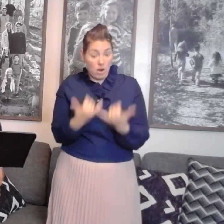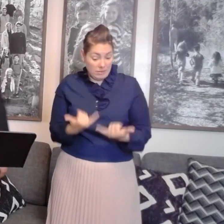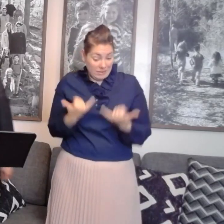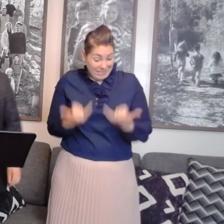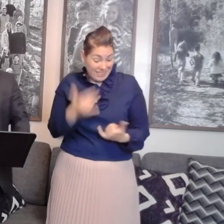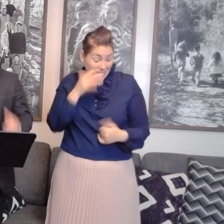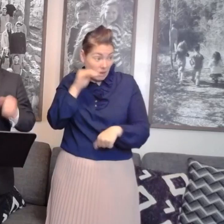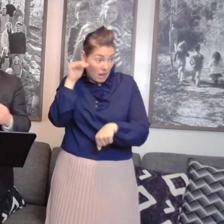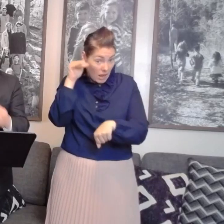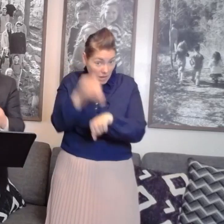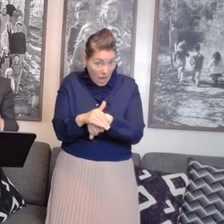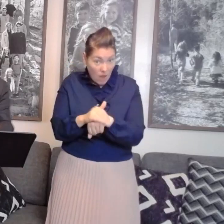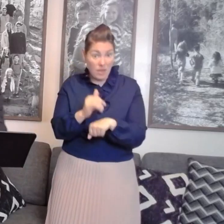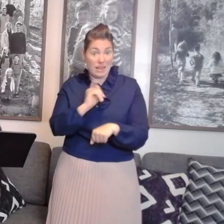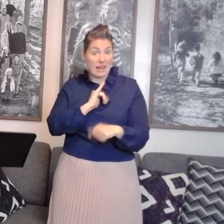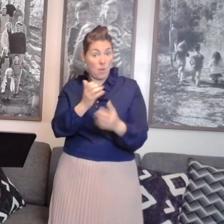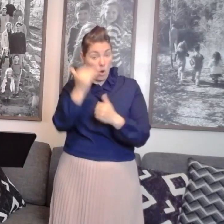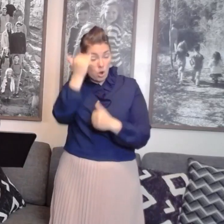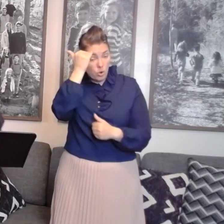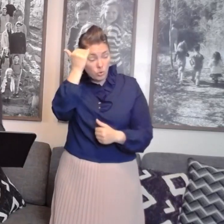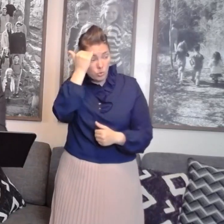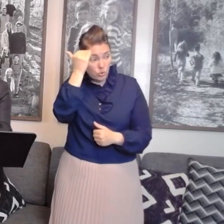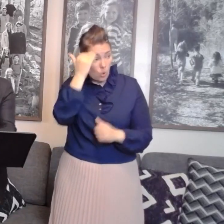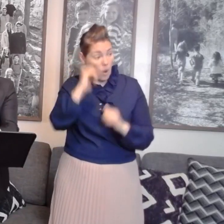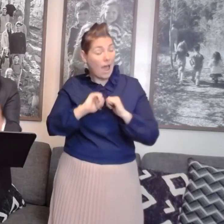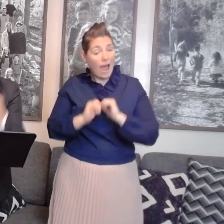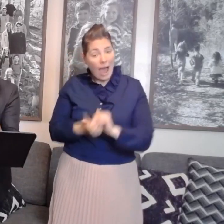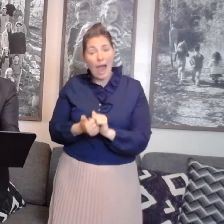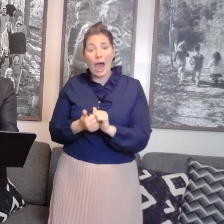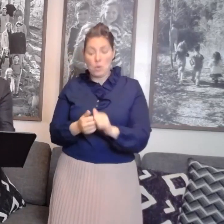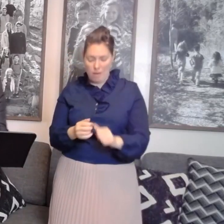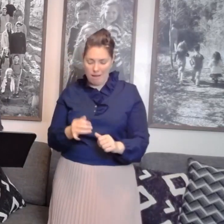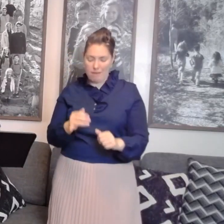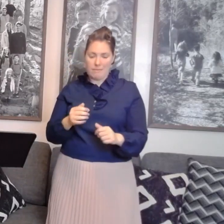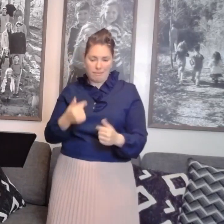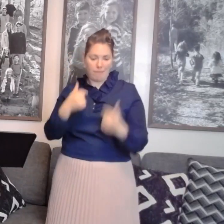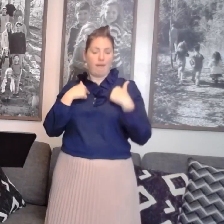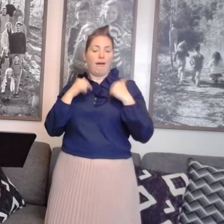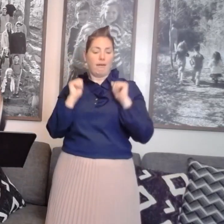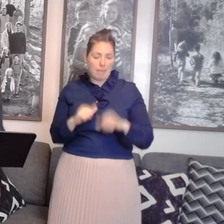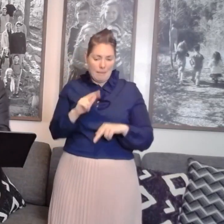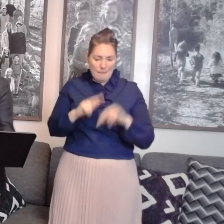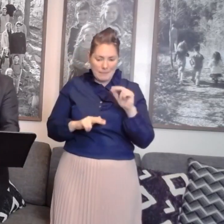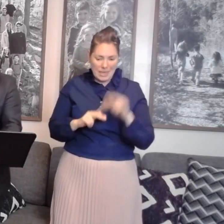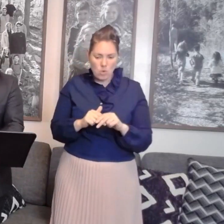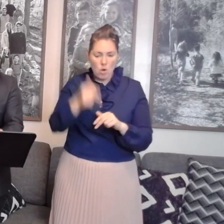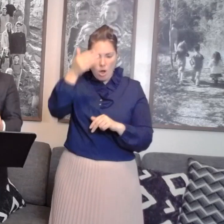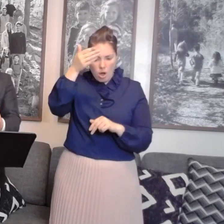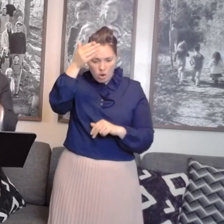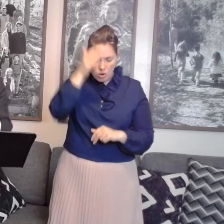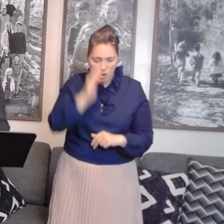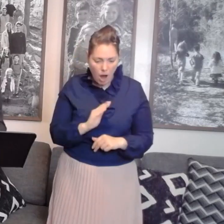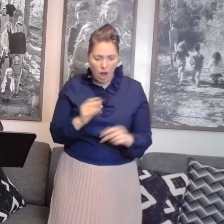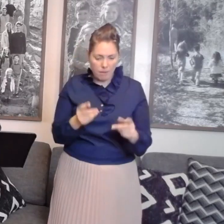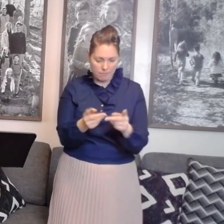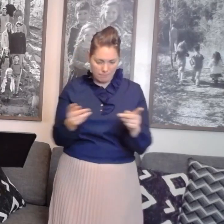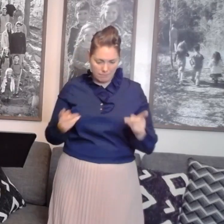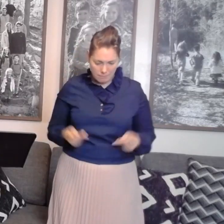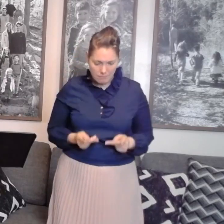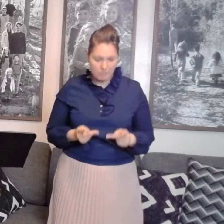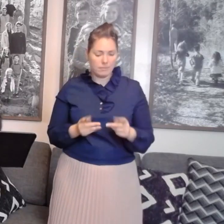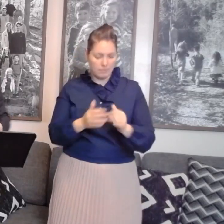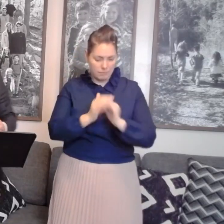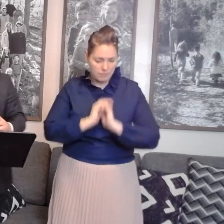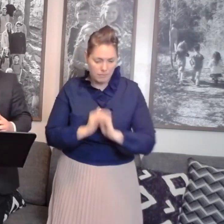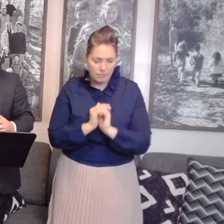Sunday night, I want to know, how do I build God a sanctuary?